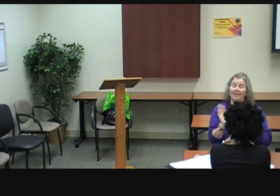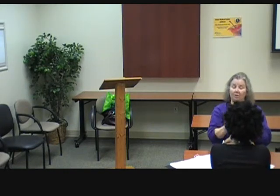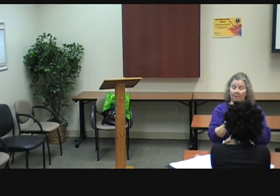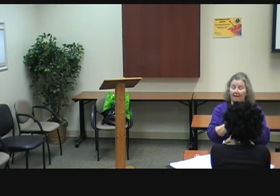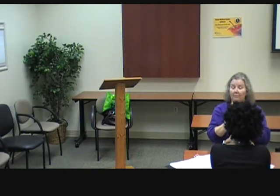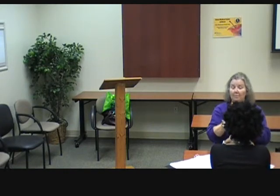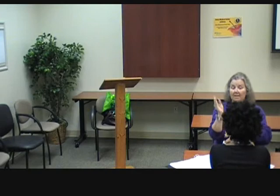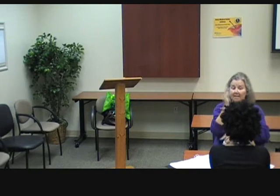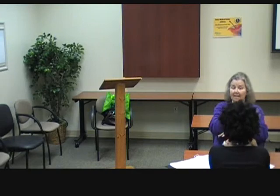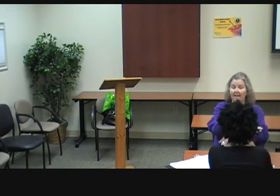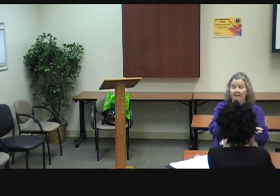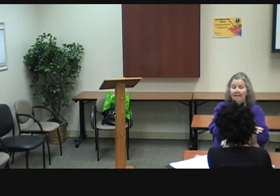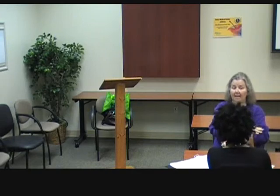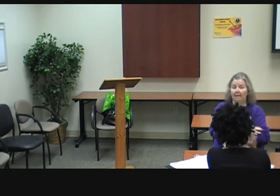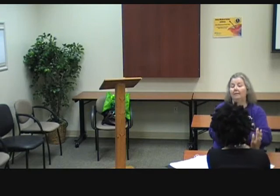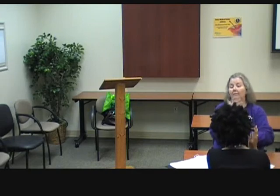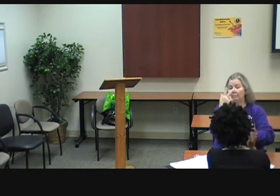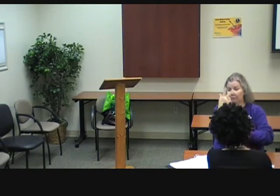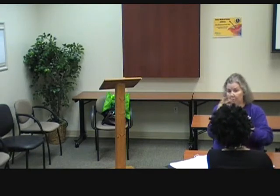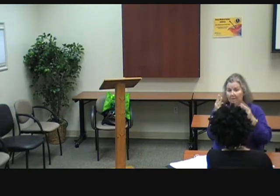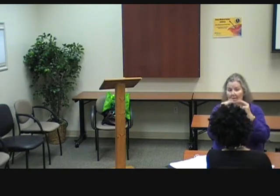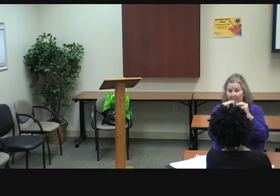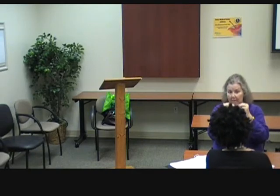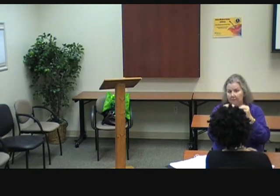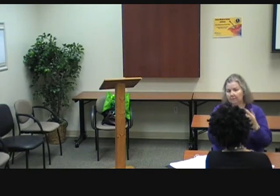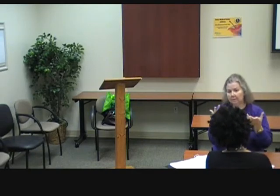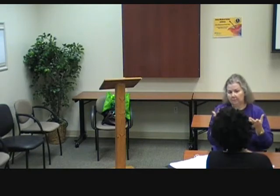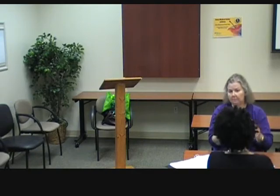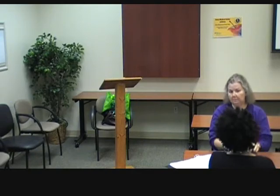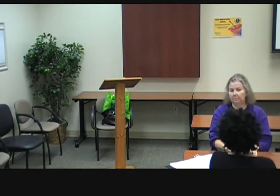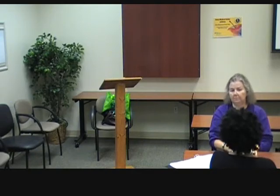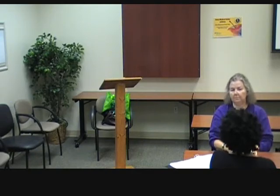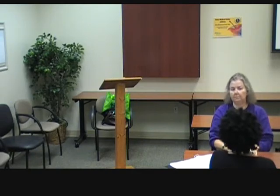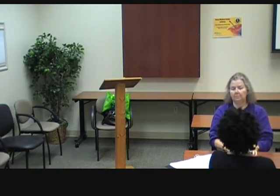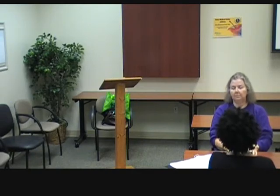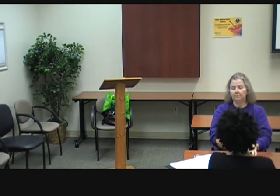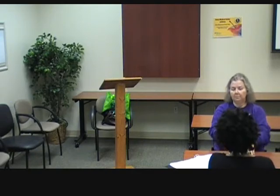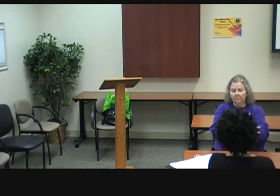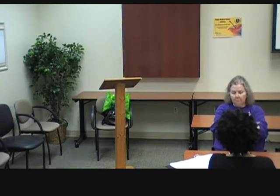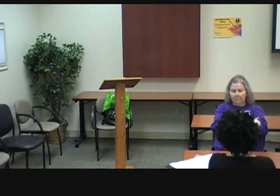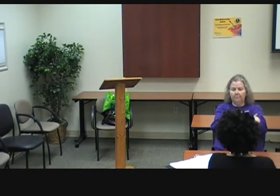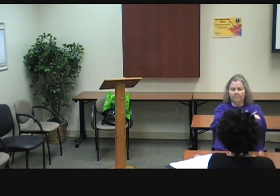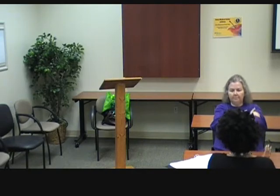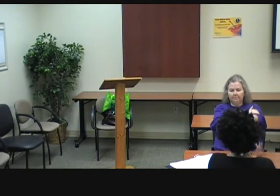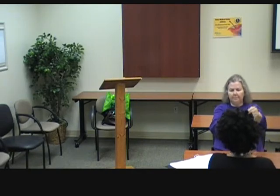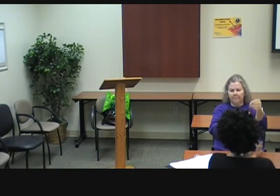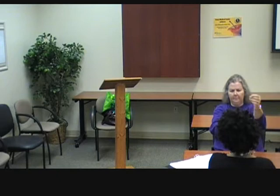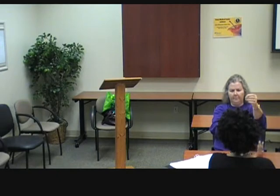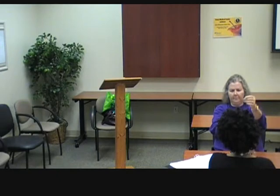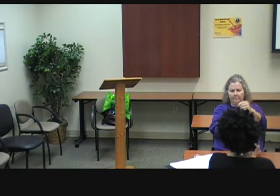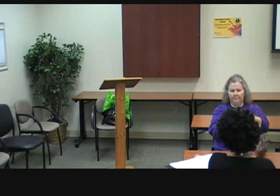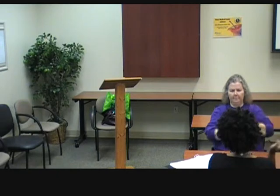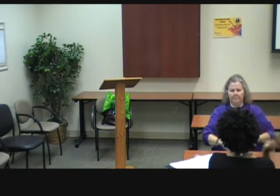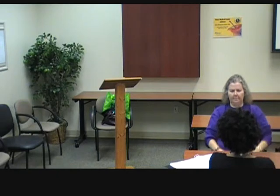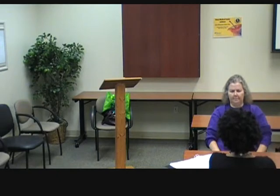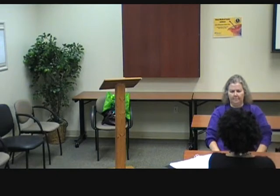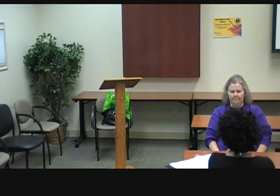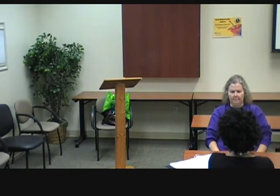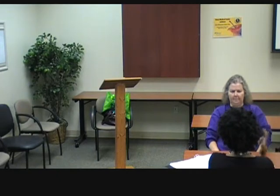you can have a busy day, 3 meetings. Interviewed them and they went to their house and it was